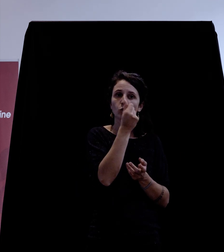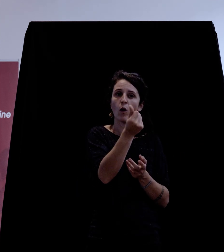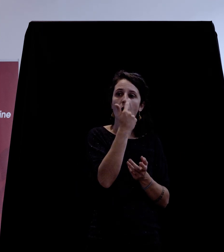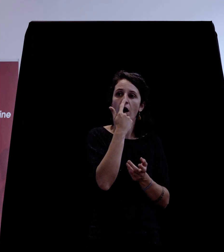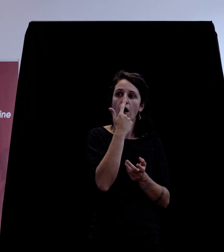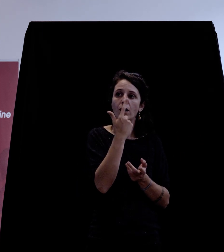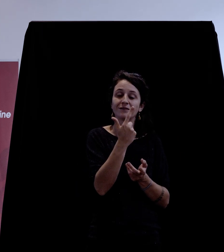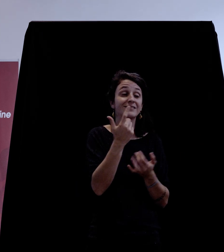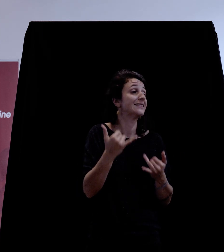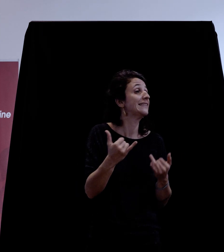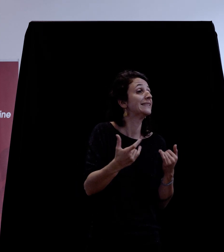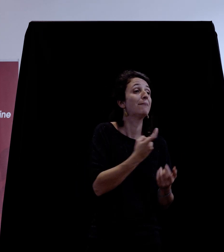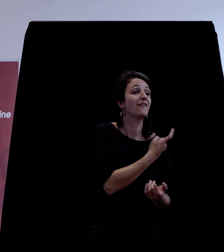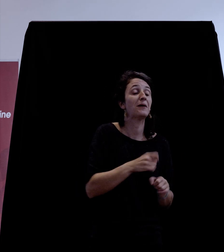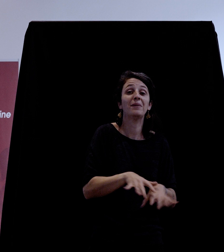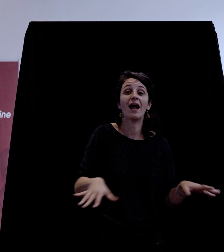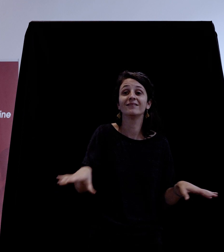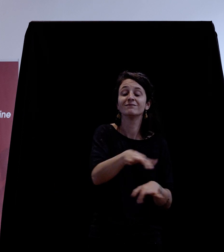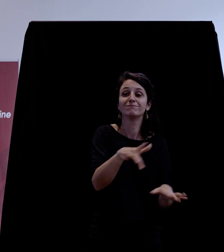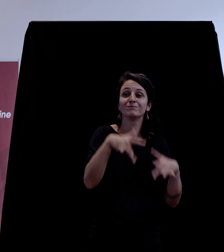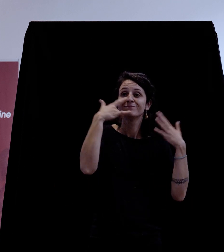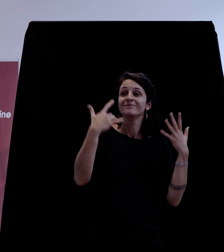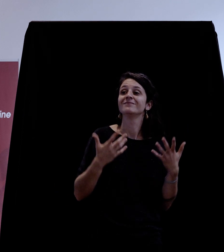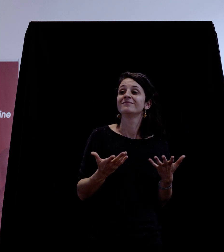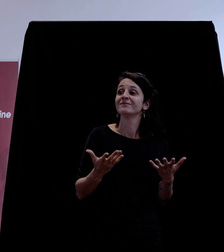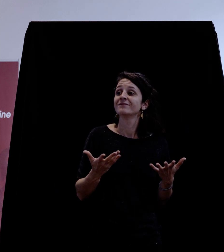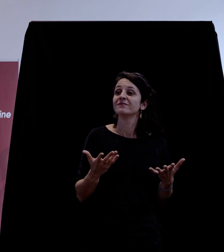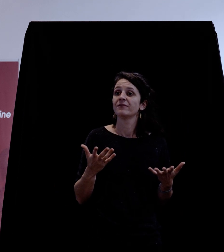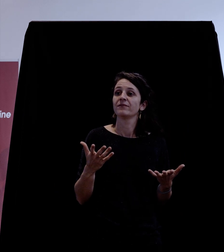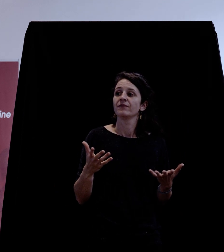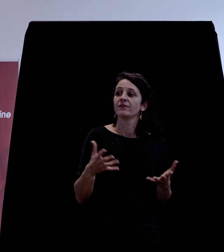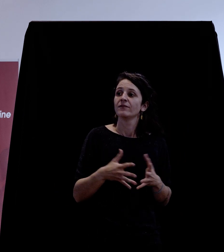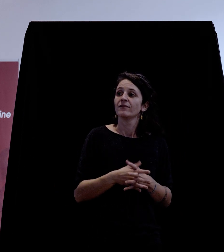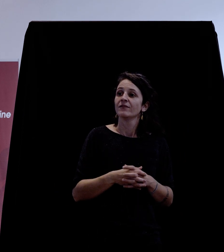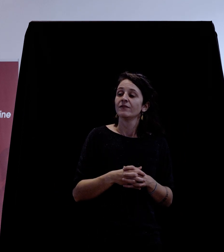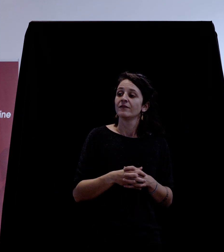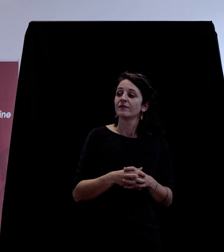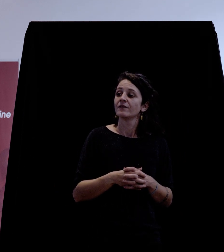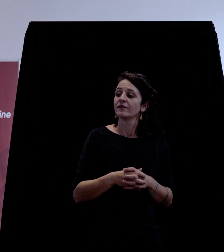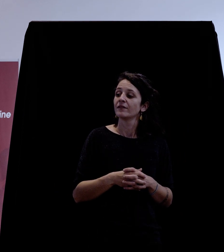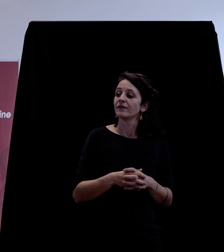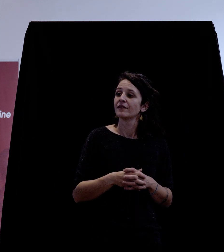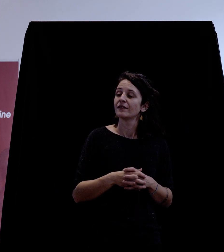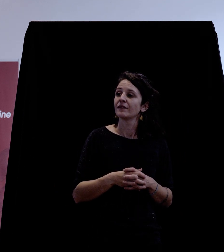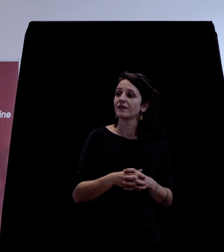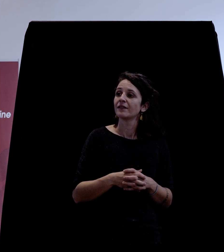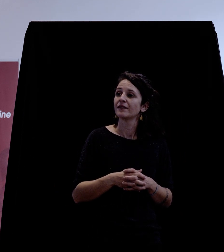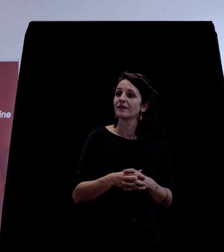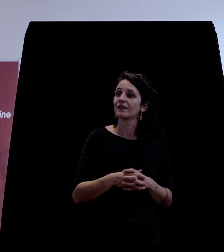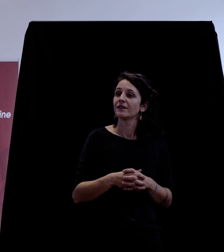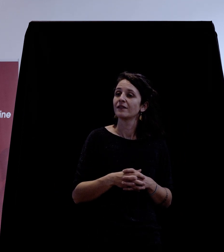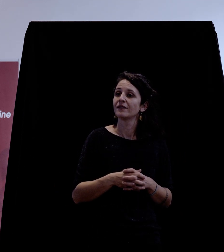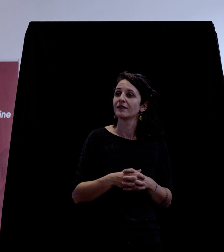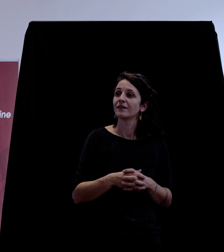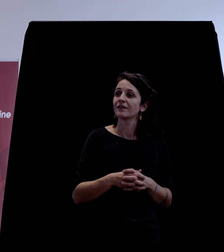had, I don't know how many kids they had in the first time they did it. I don't think it was a whole lot, but there's